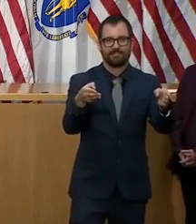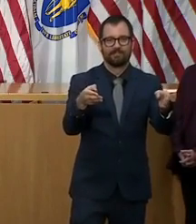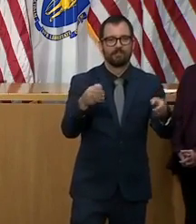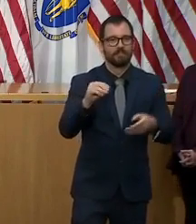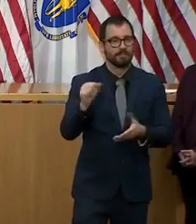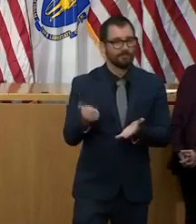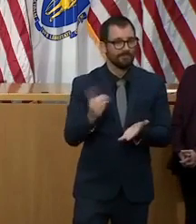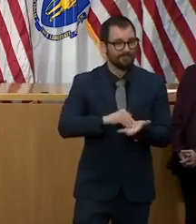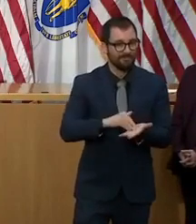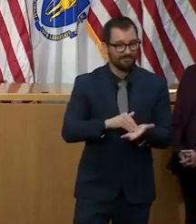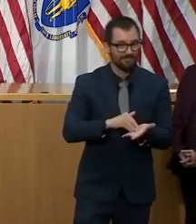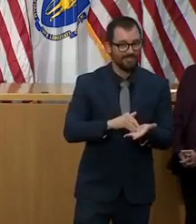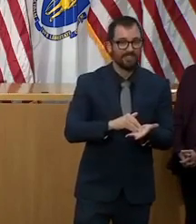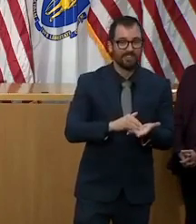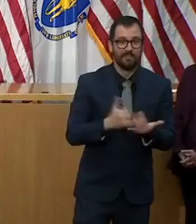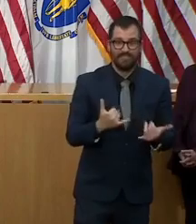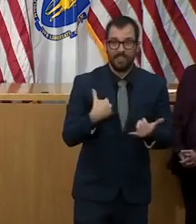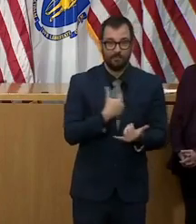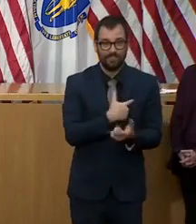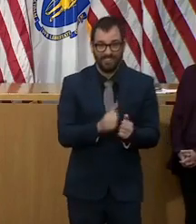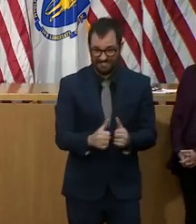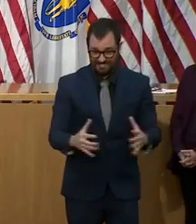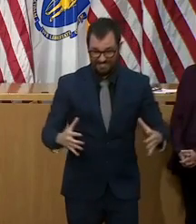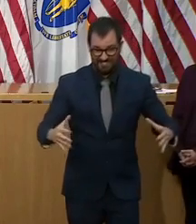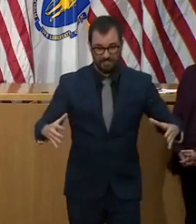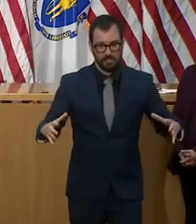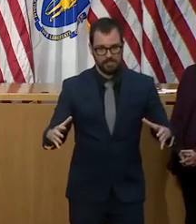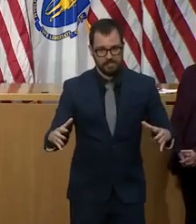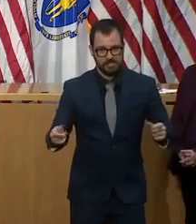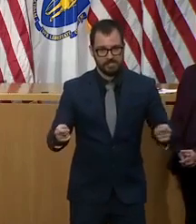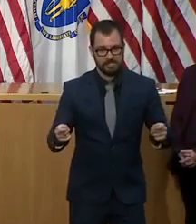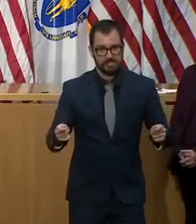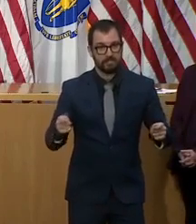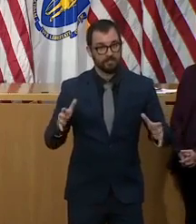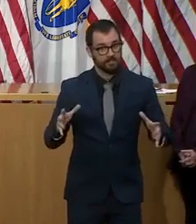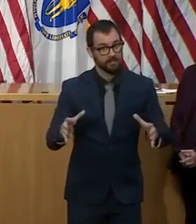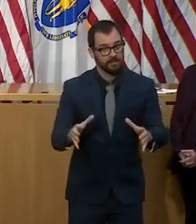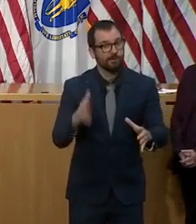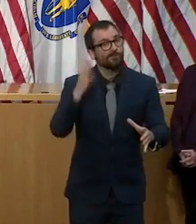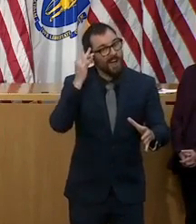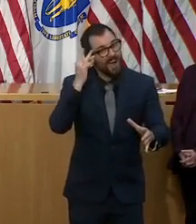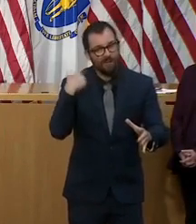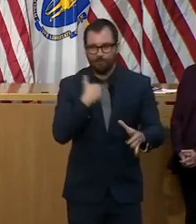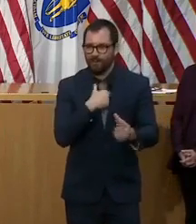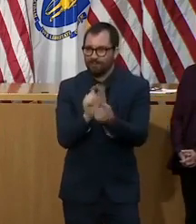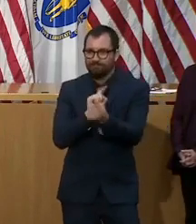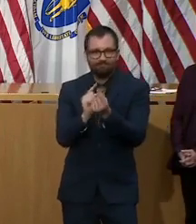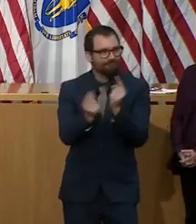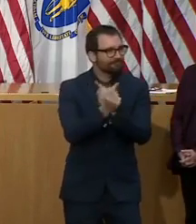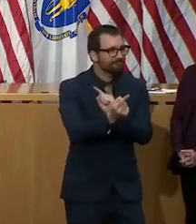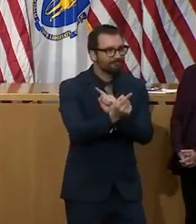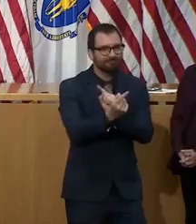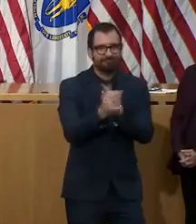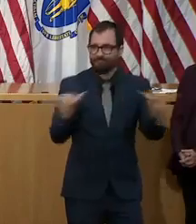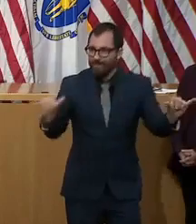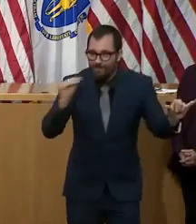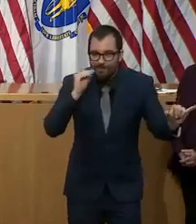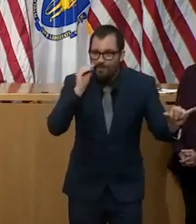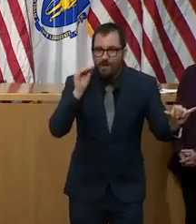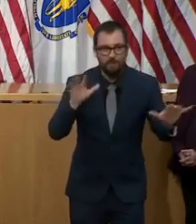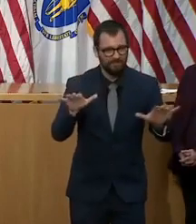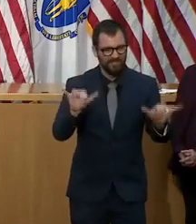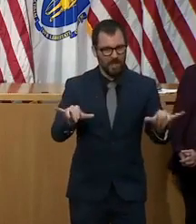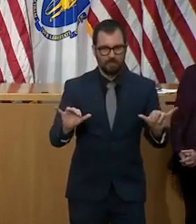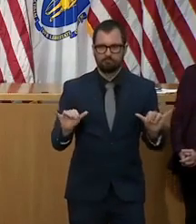people taking personal responsibility for that. And this will be no different in terms of how we operate, how we conduct